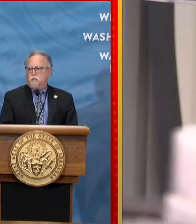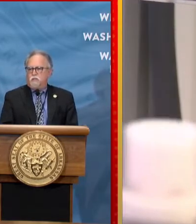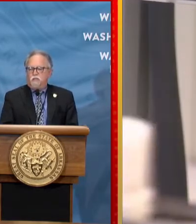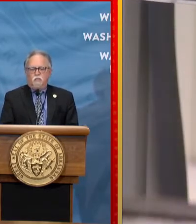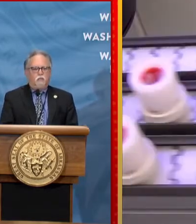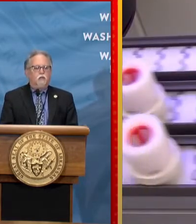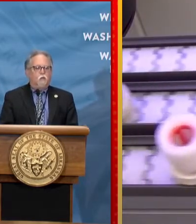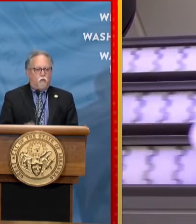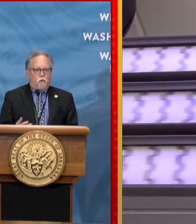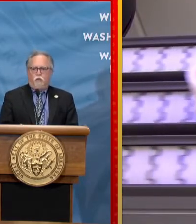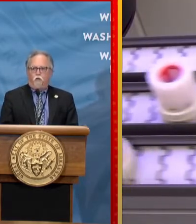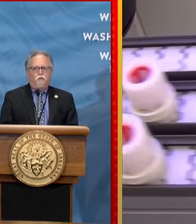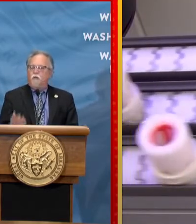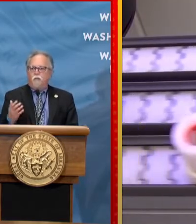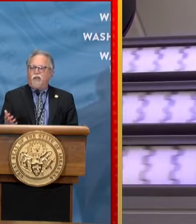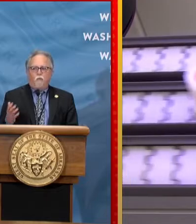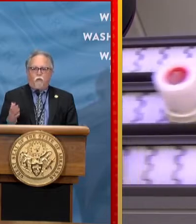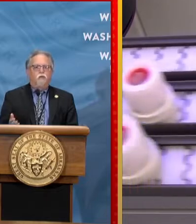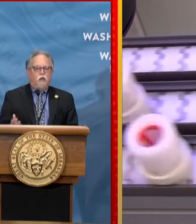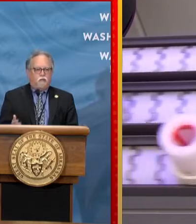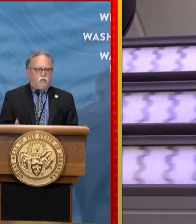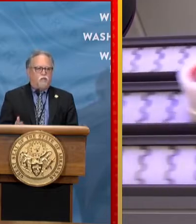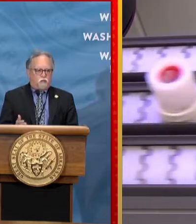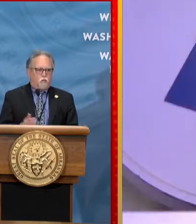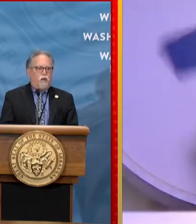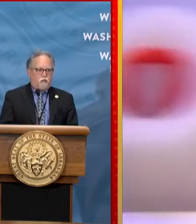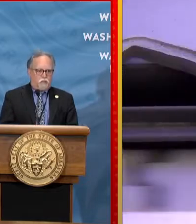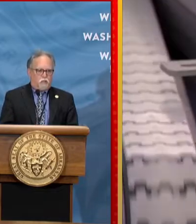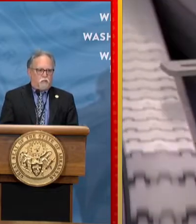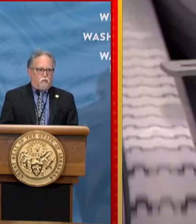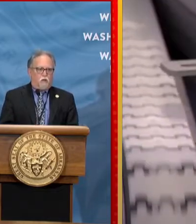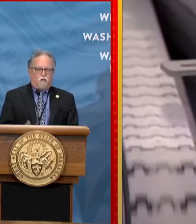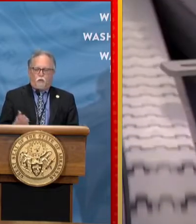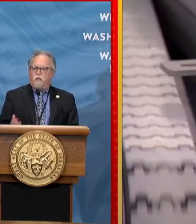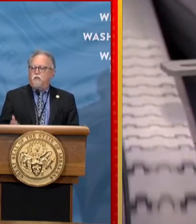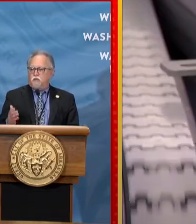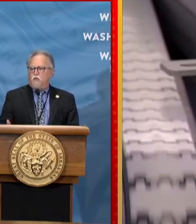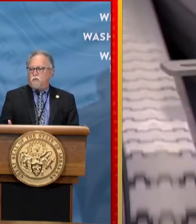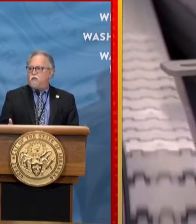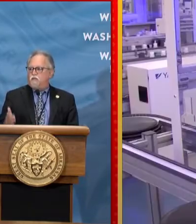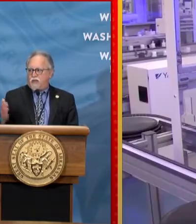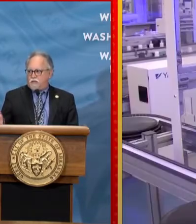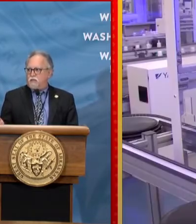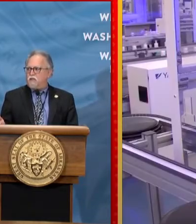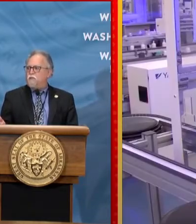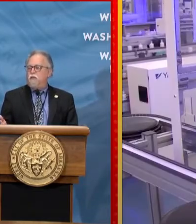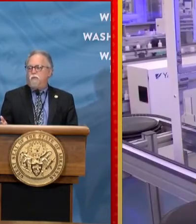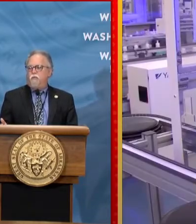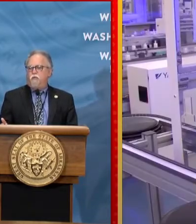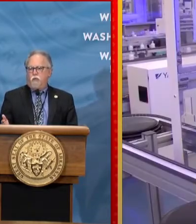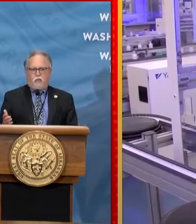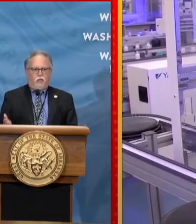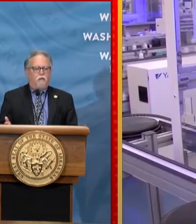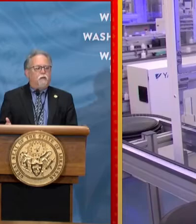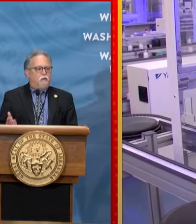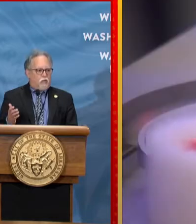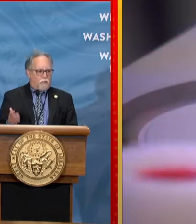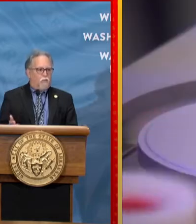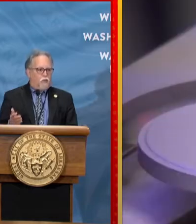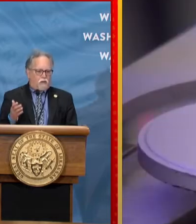to the CDC. We're looking for them, but that will not change our strategy. Our strategy still remains vaccinate as many people as we